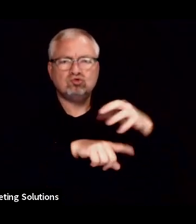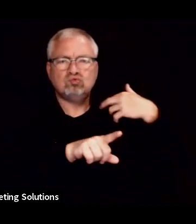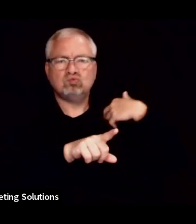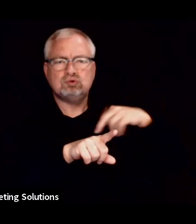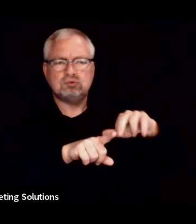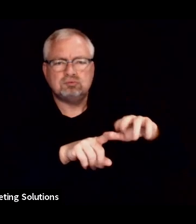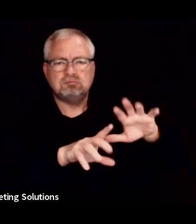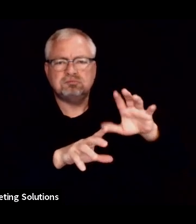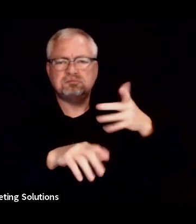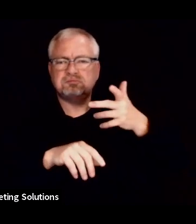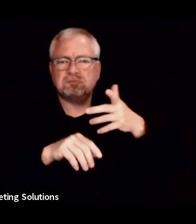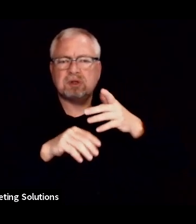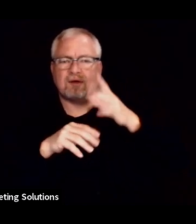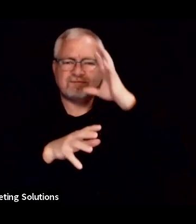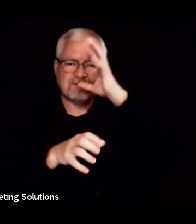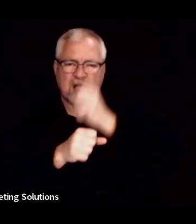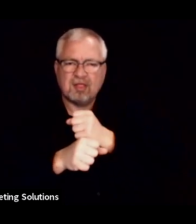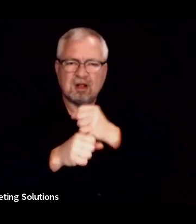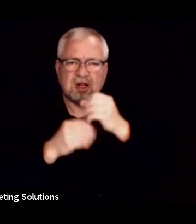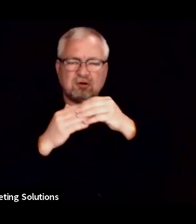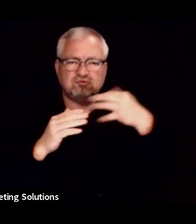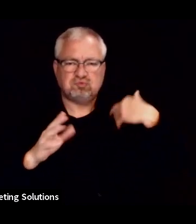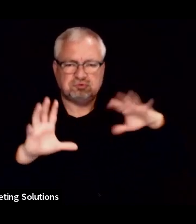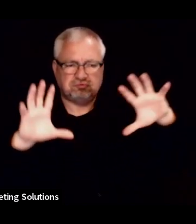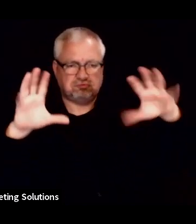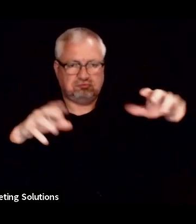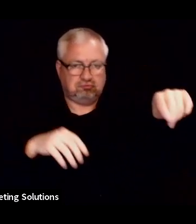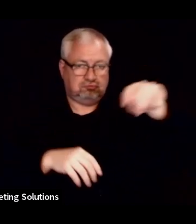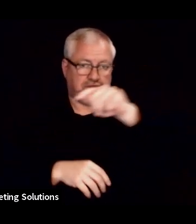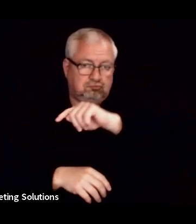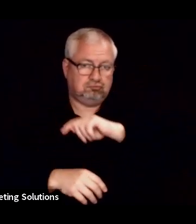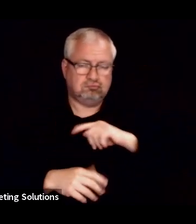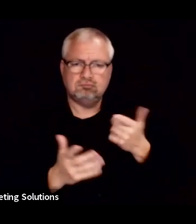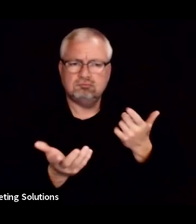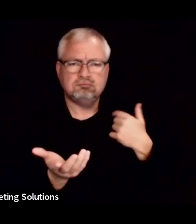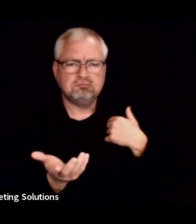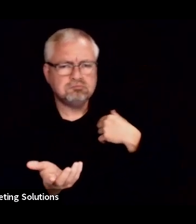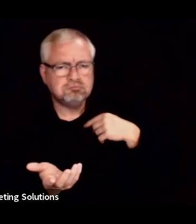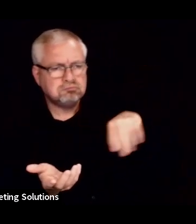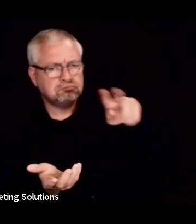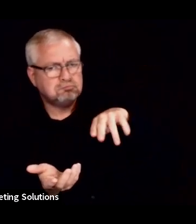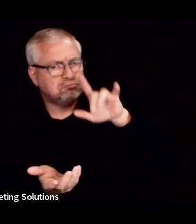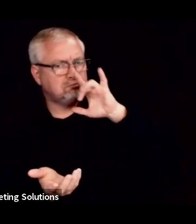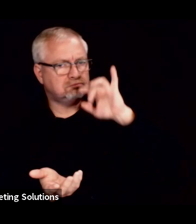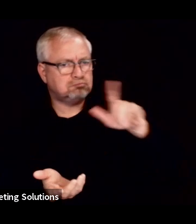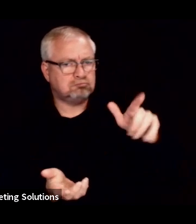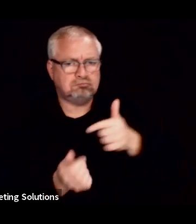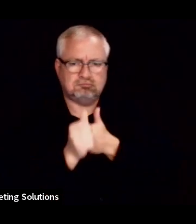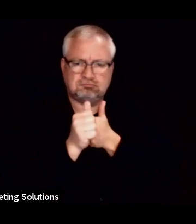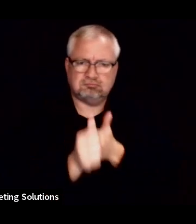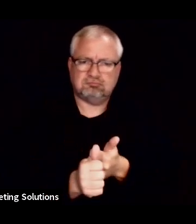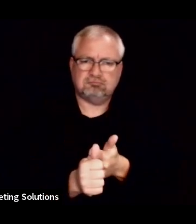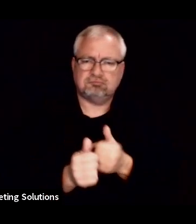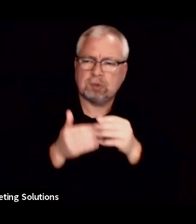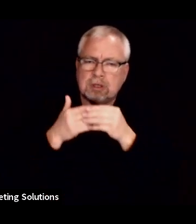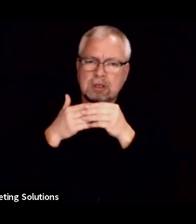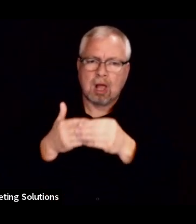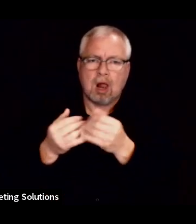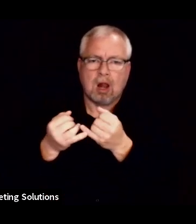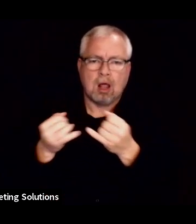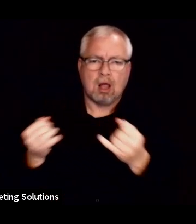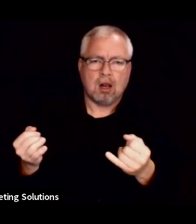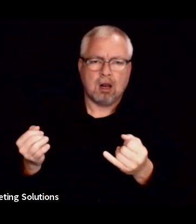say throughout, it's non-binding guidance, and a lot of those things that are suggested are considerations. It